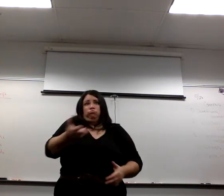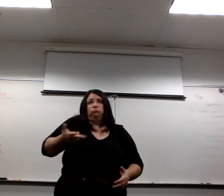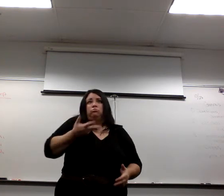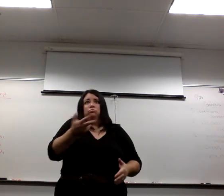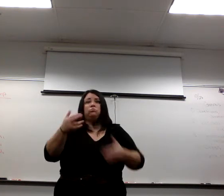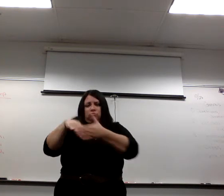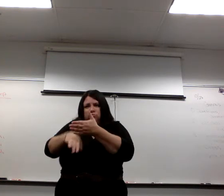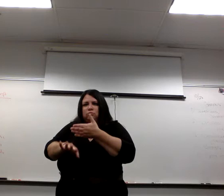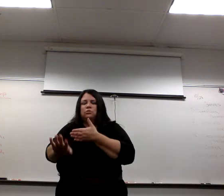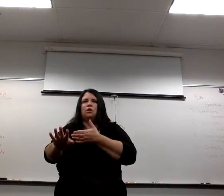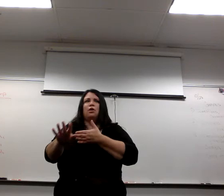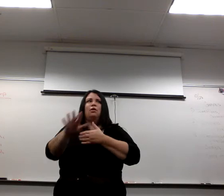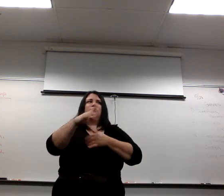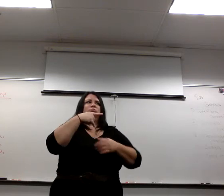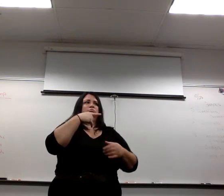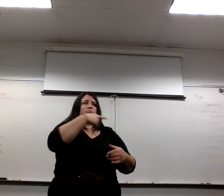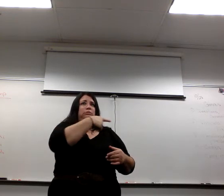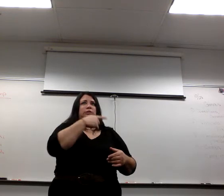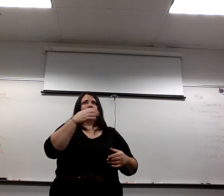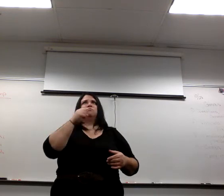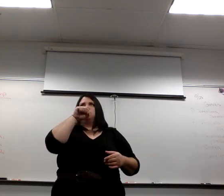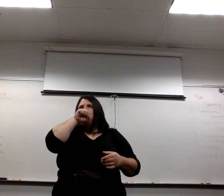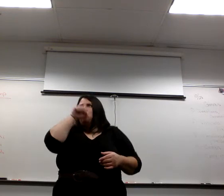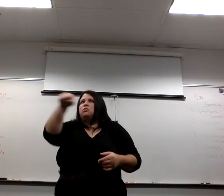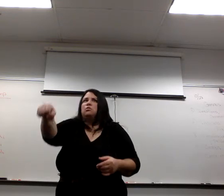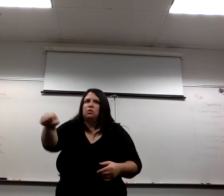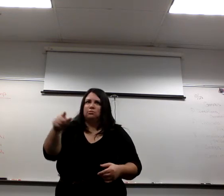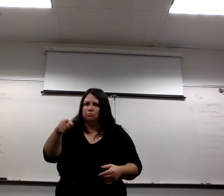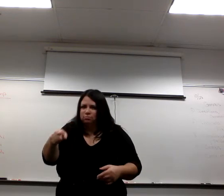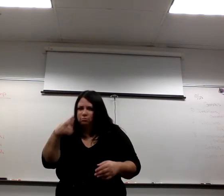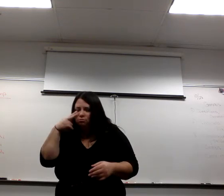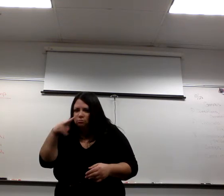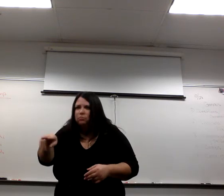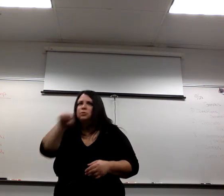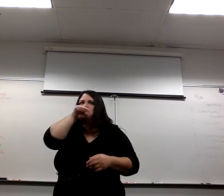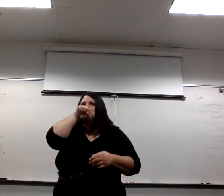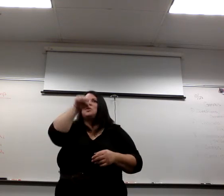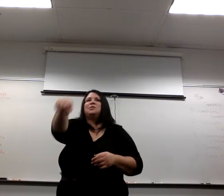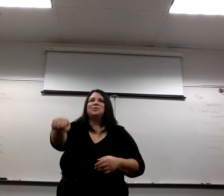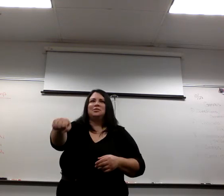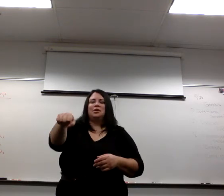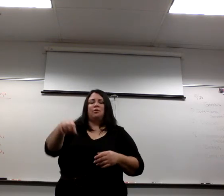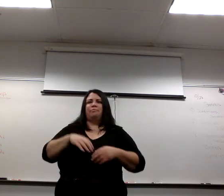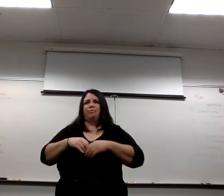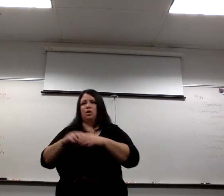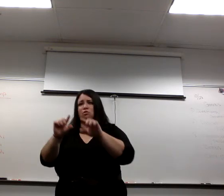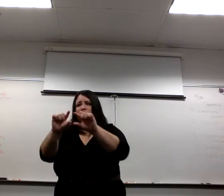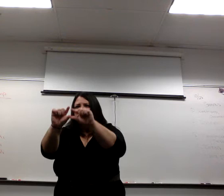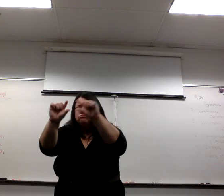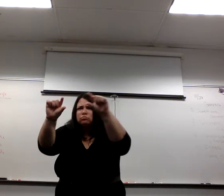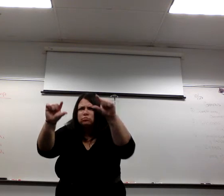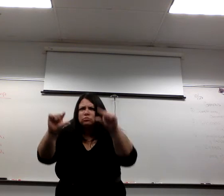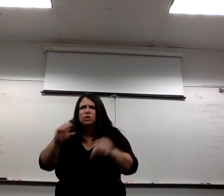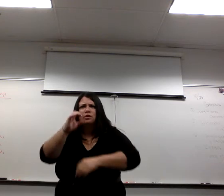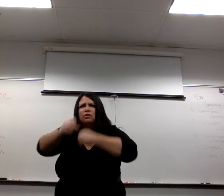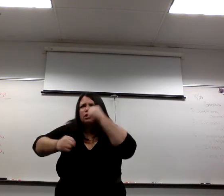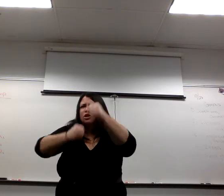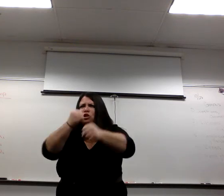loves seeing these old cemeteries where the gravestones are kind of, you can't read them anymore. They look like they were there from the